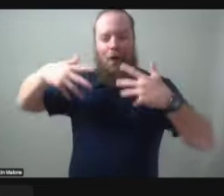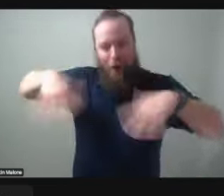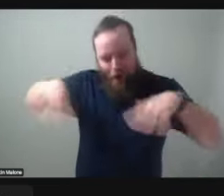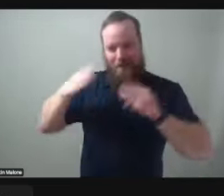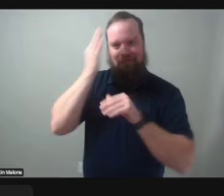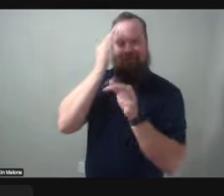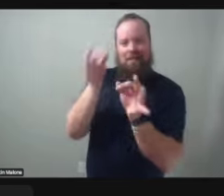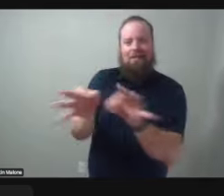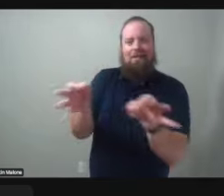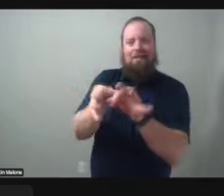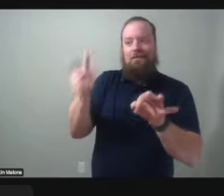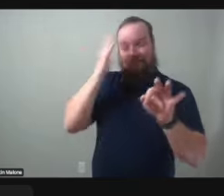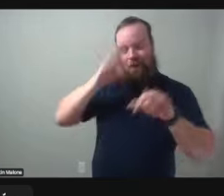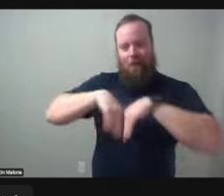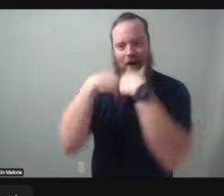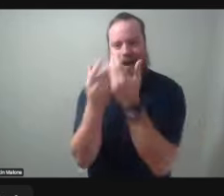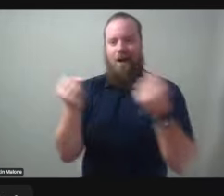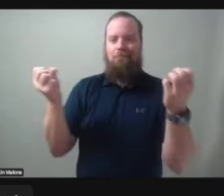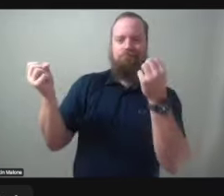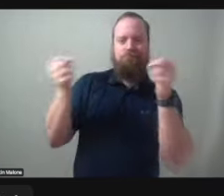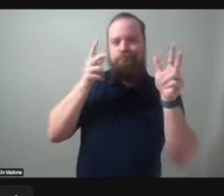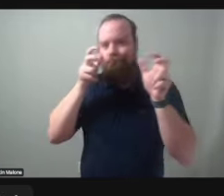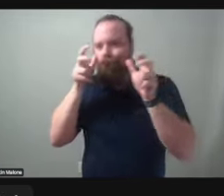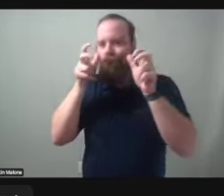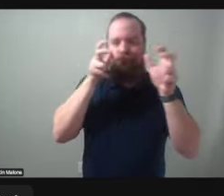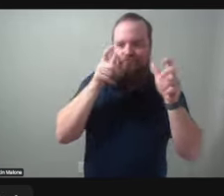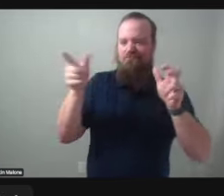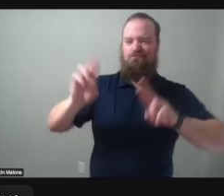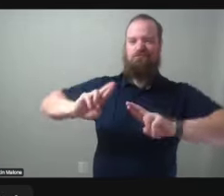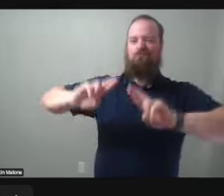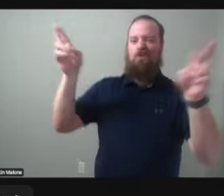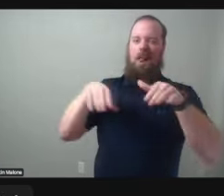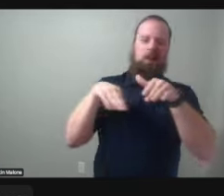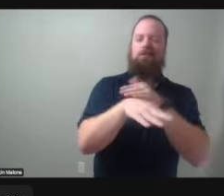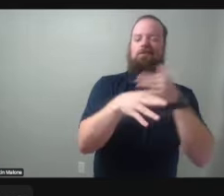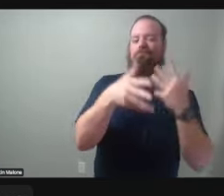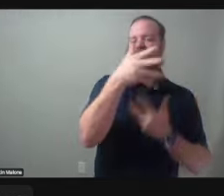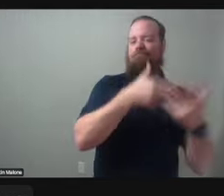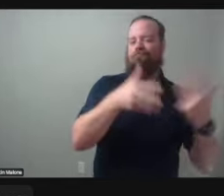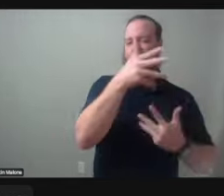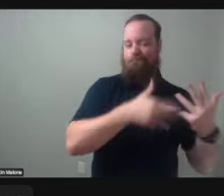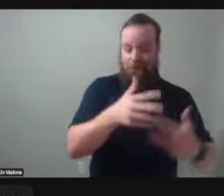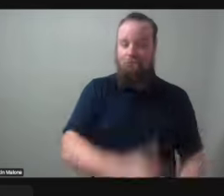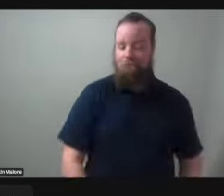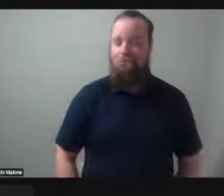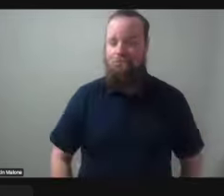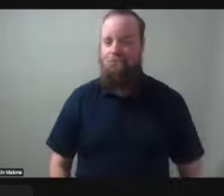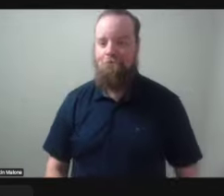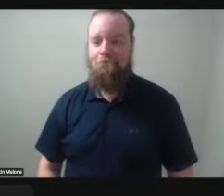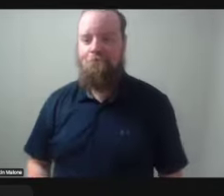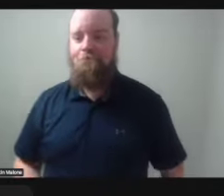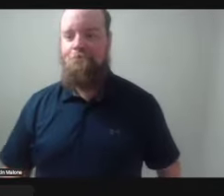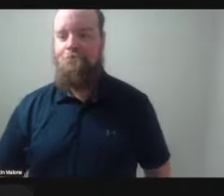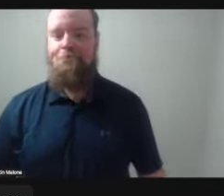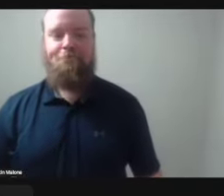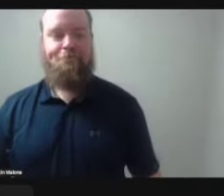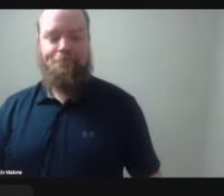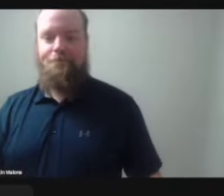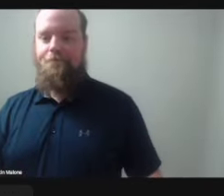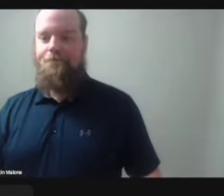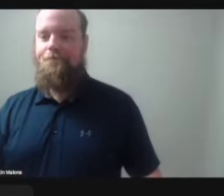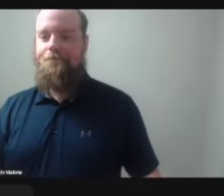more language fluency, say in ASL 3 or 4, because at that level, you should have the ability receptively as well